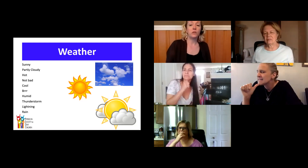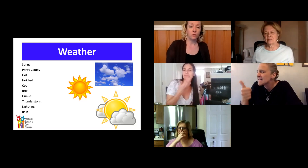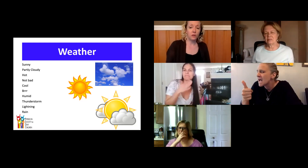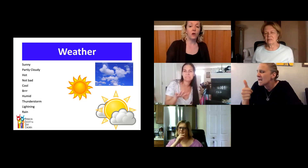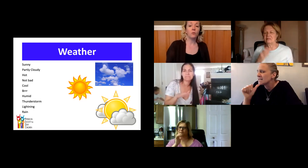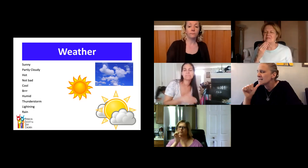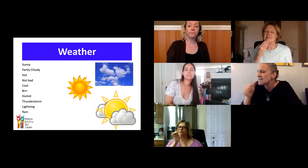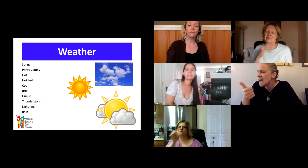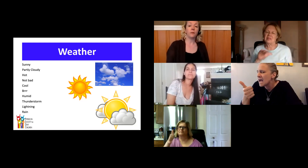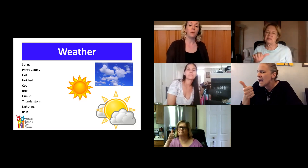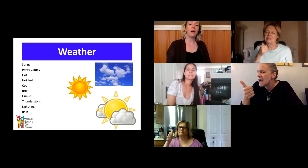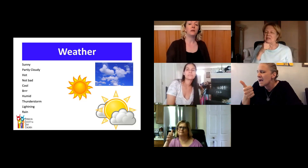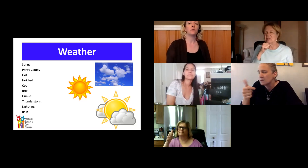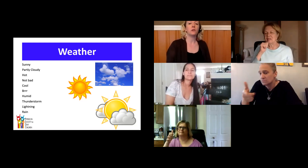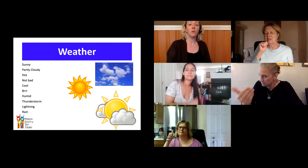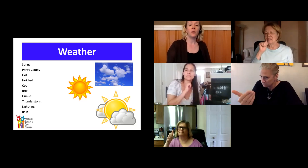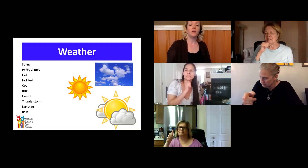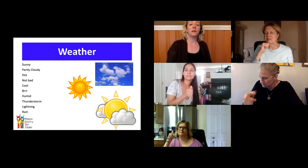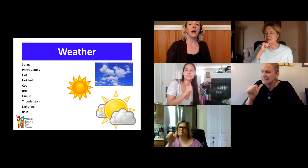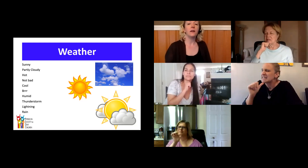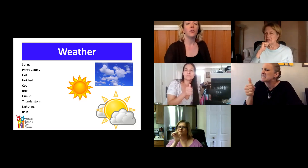bad, so-so. Not off the chin.